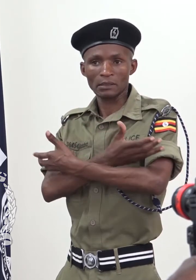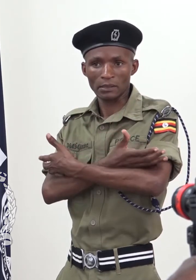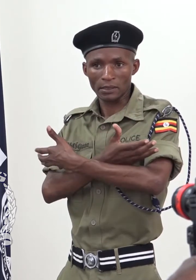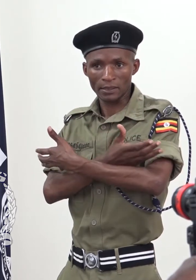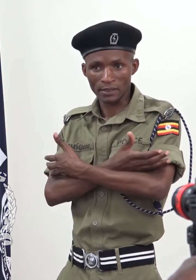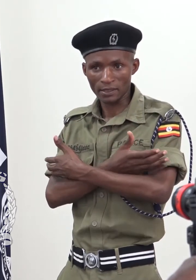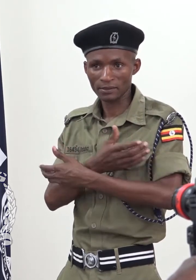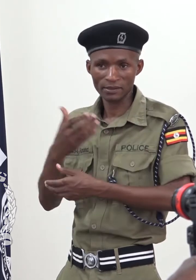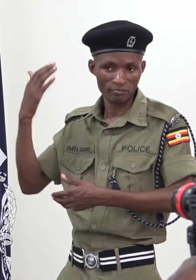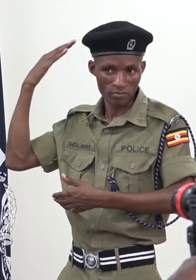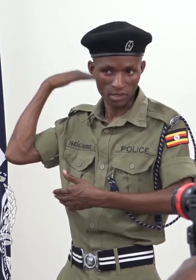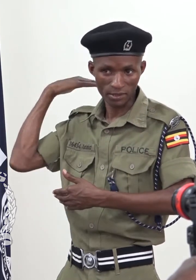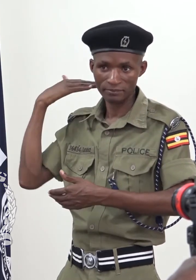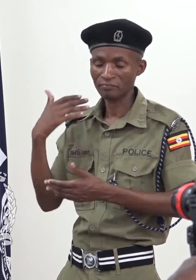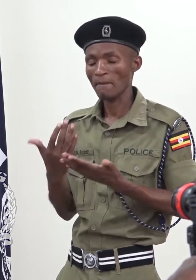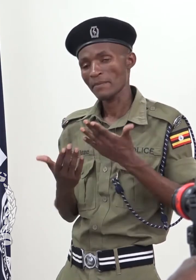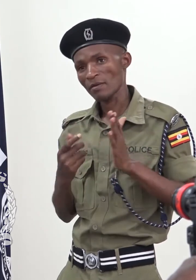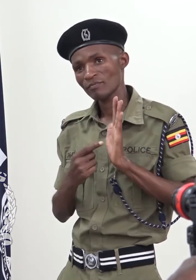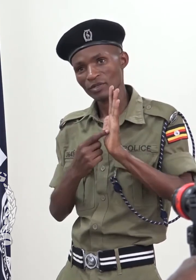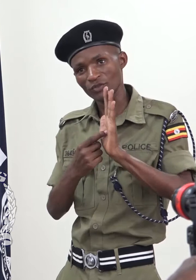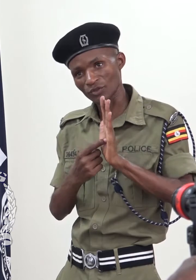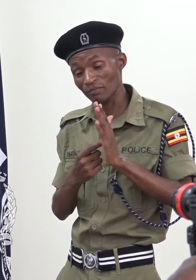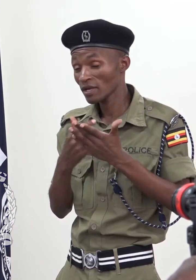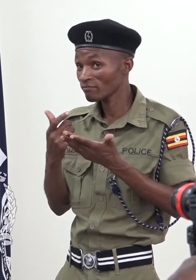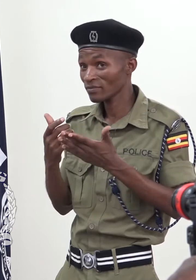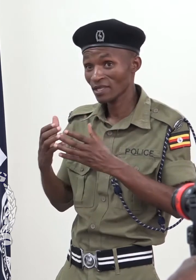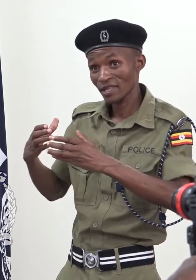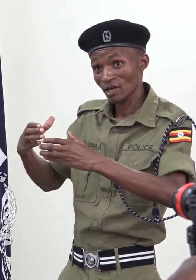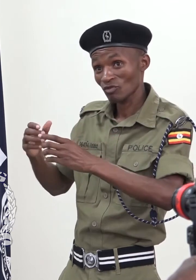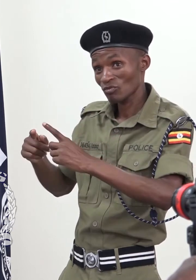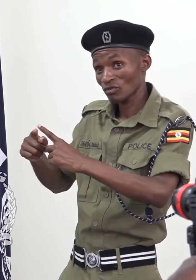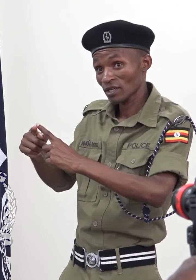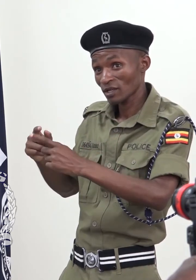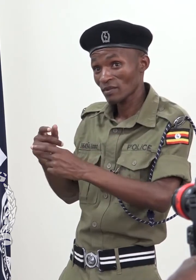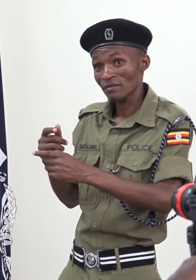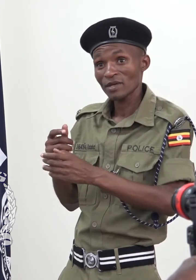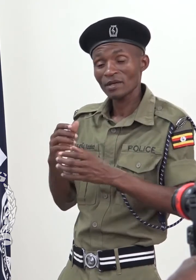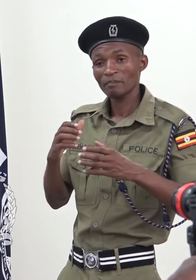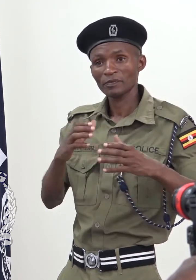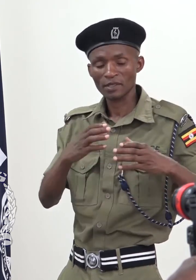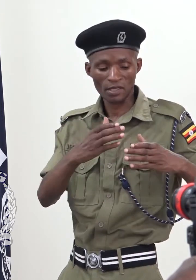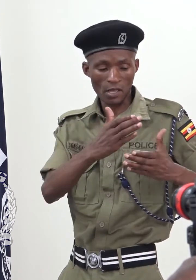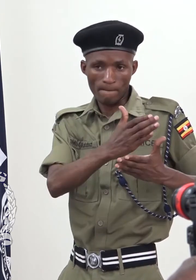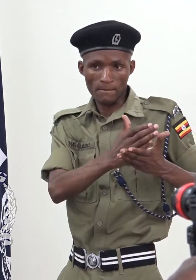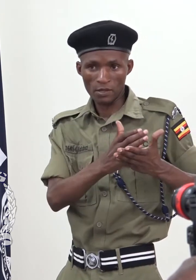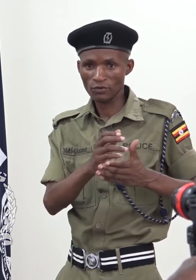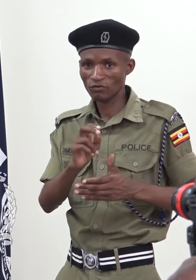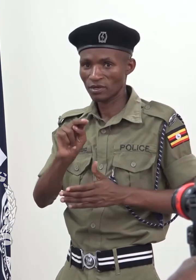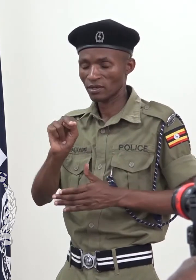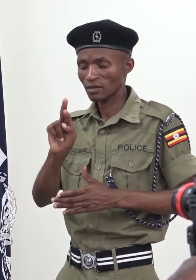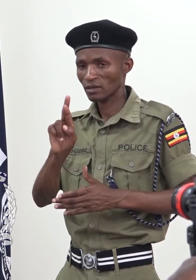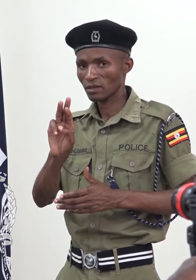to probably reveal that the assailants subscribed to maybe the NRM as a party.